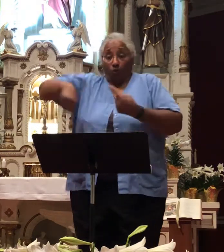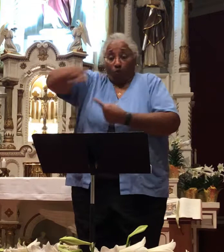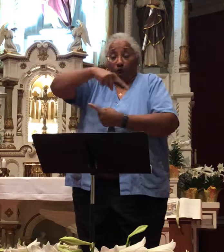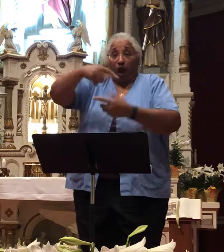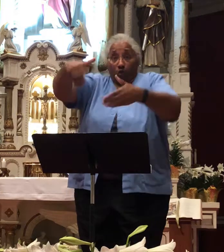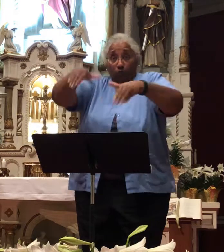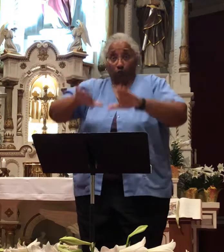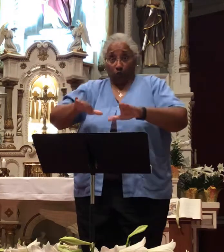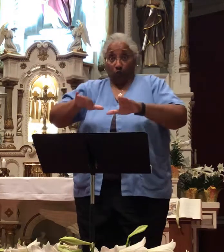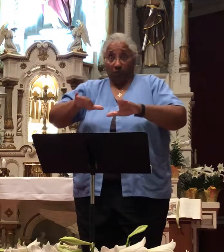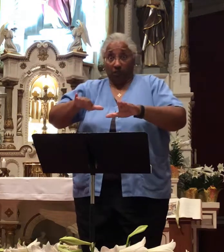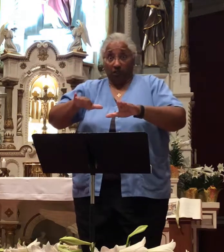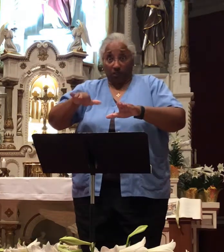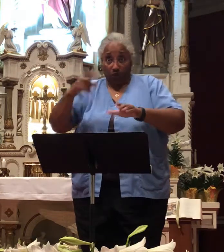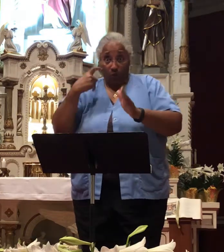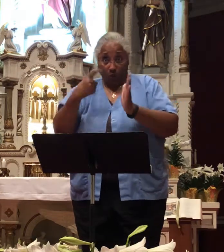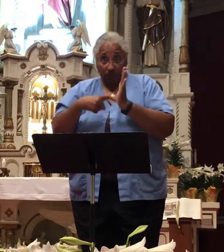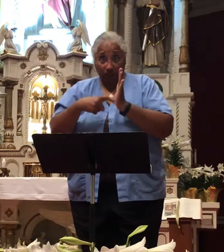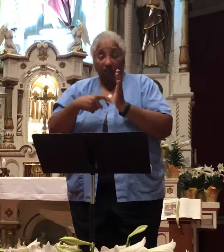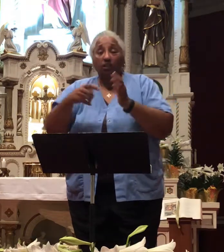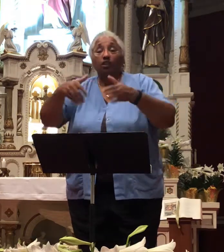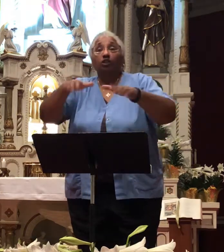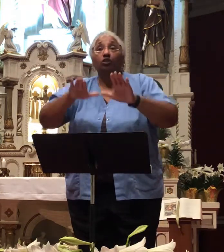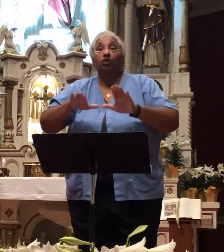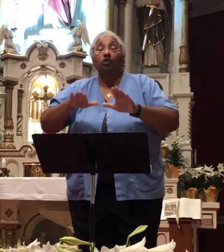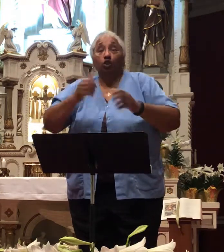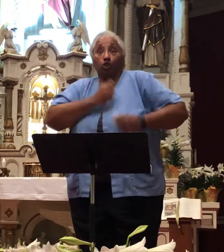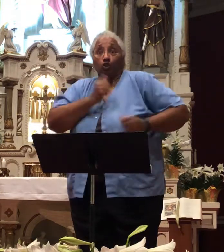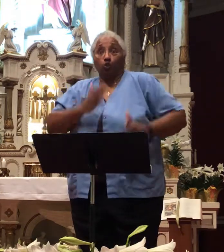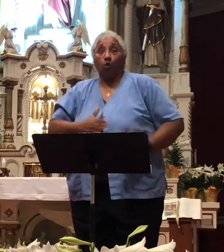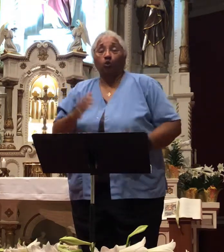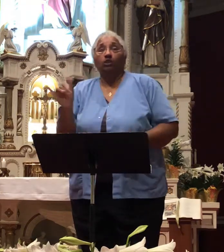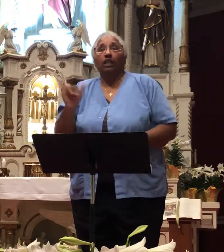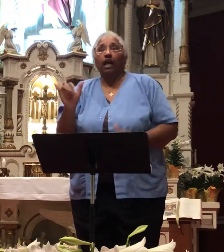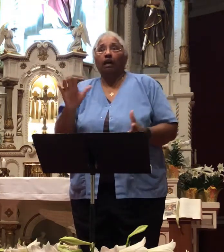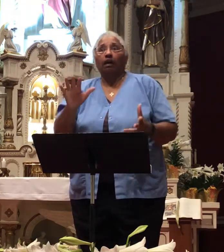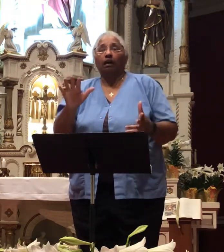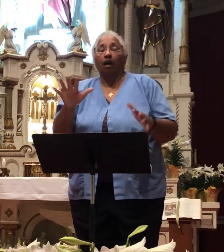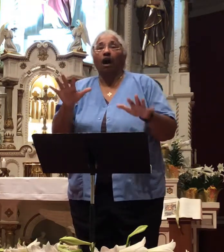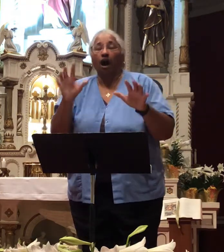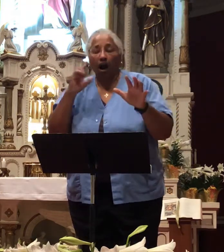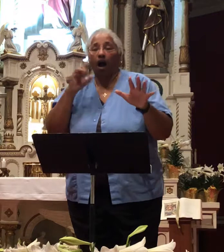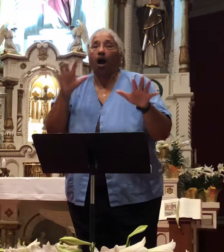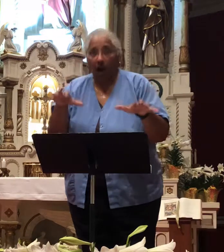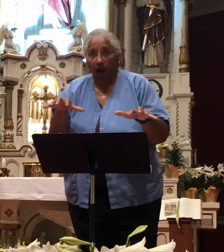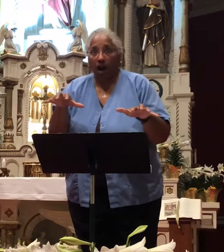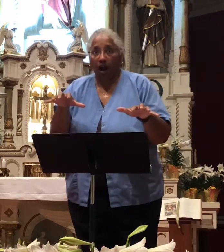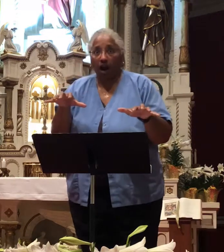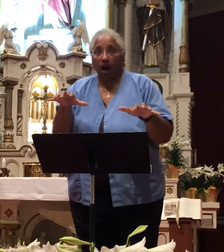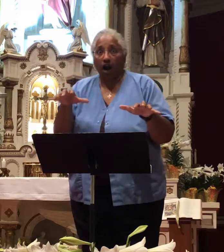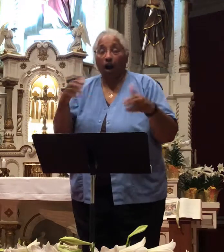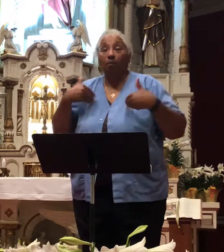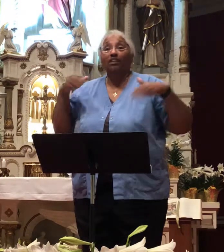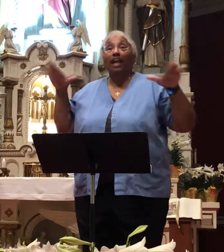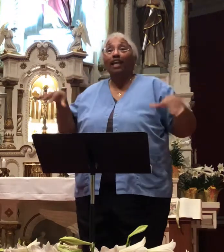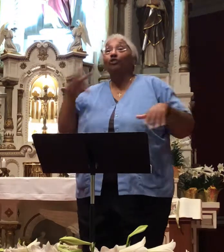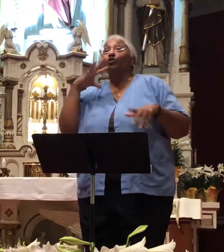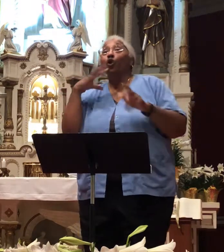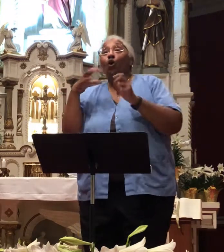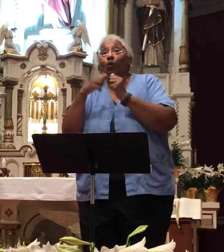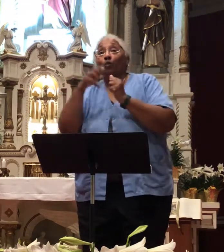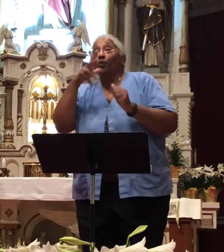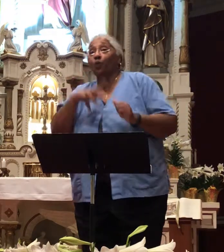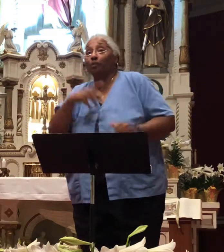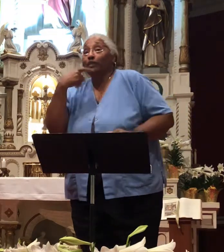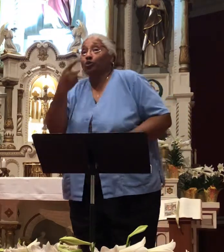The soldiers, they were so scared, they were like dead. But the angel told the women, he talked to the women, do not be afraid.